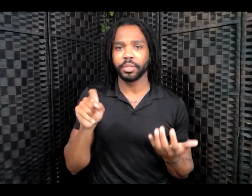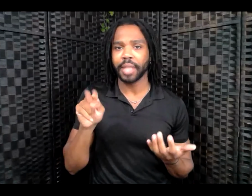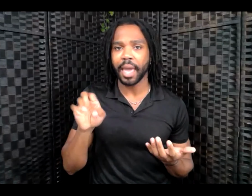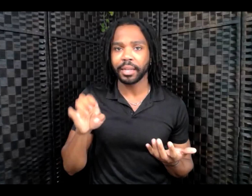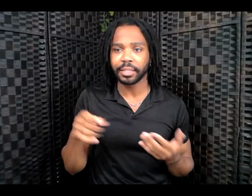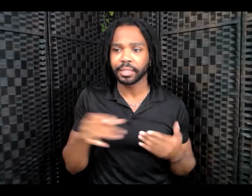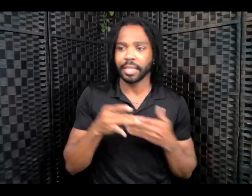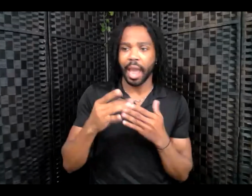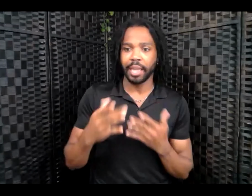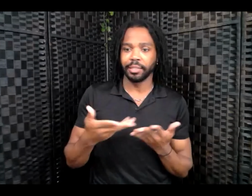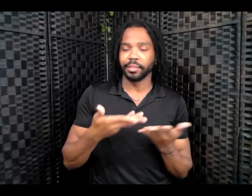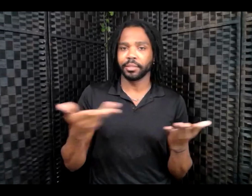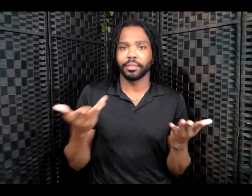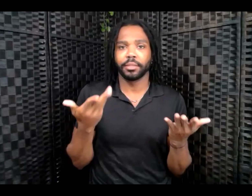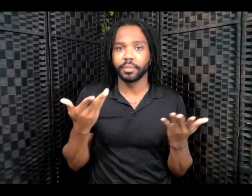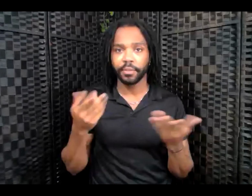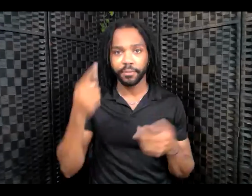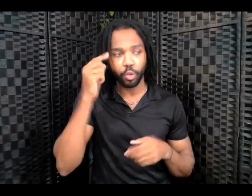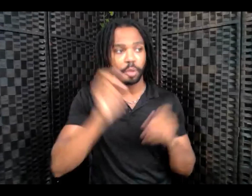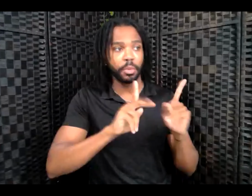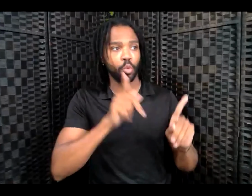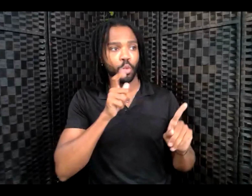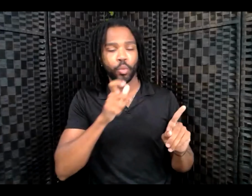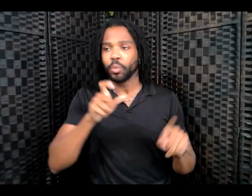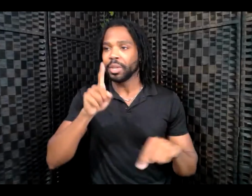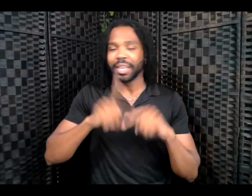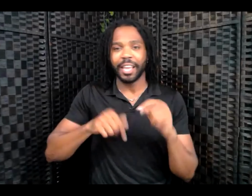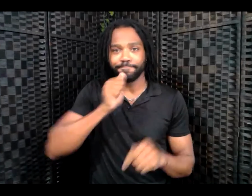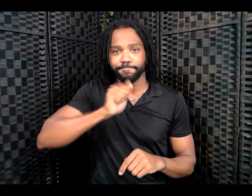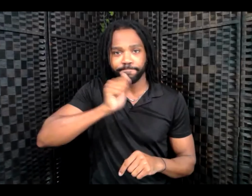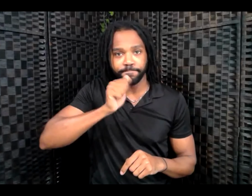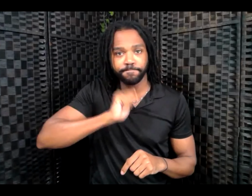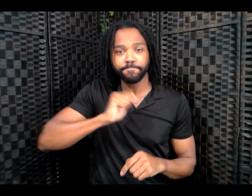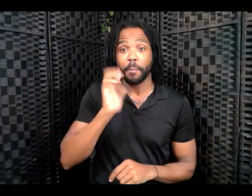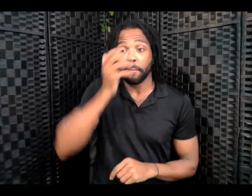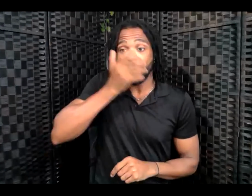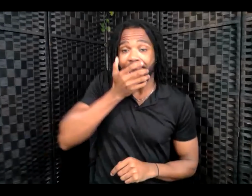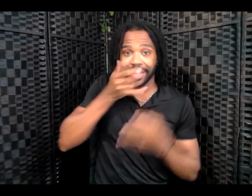of participants who cannot tolerate a mask in day programs?